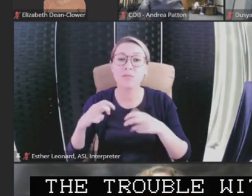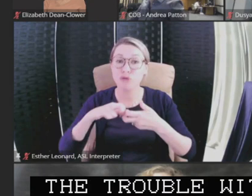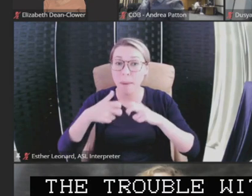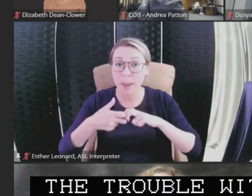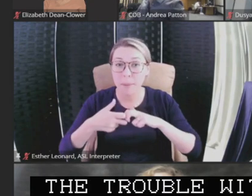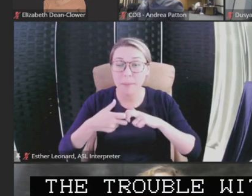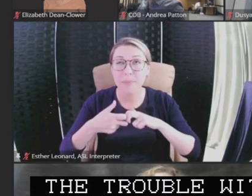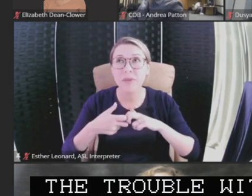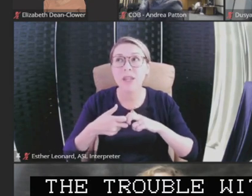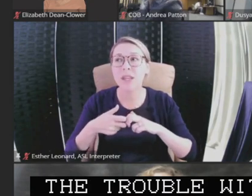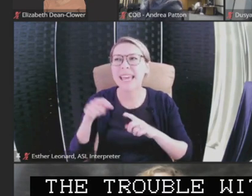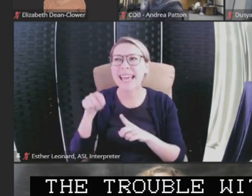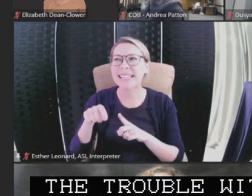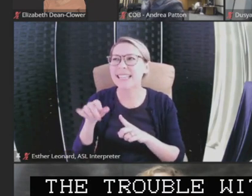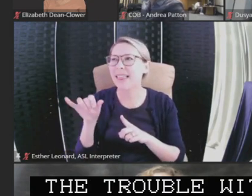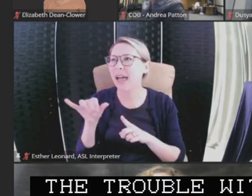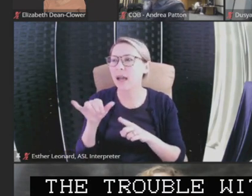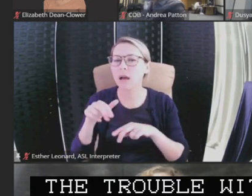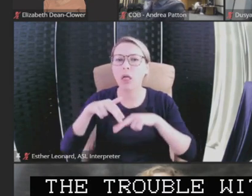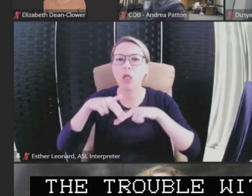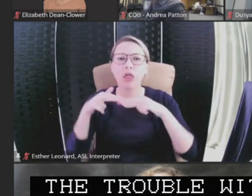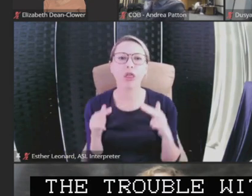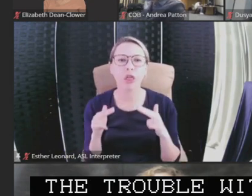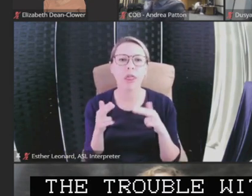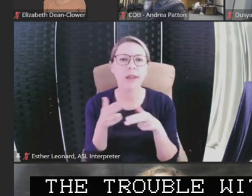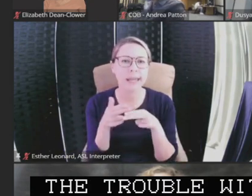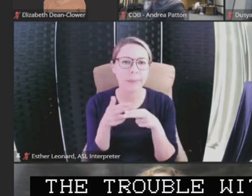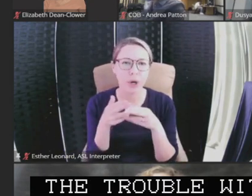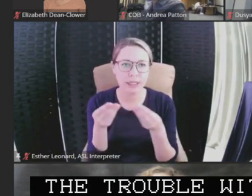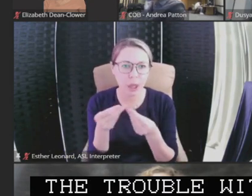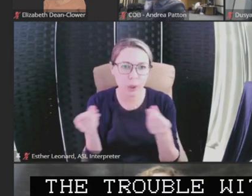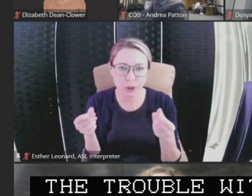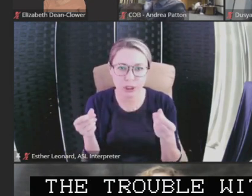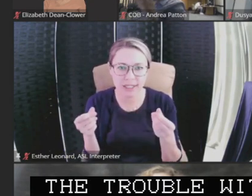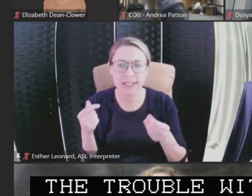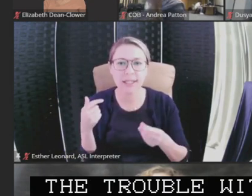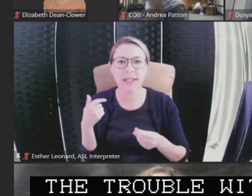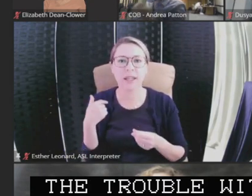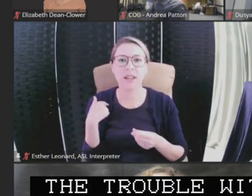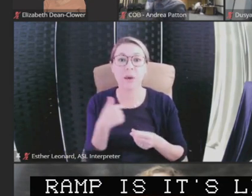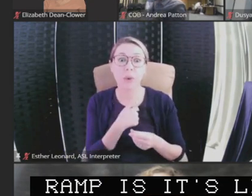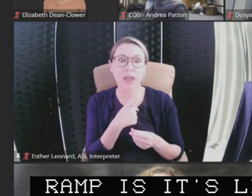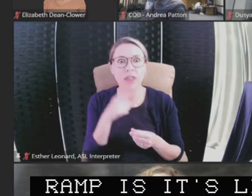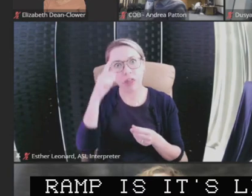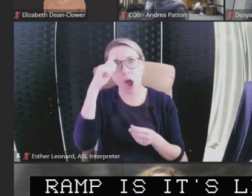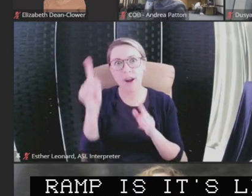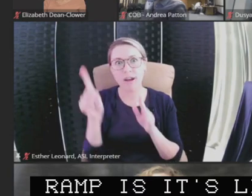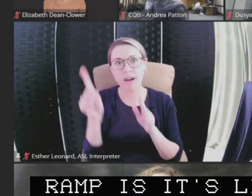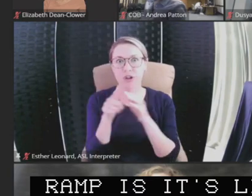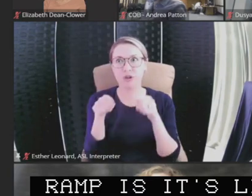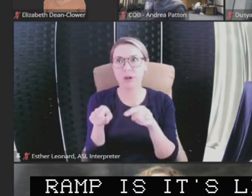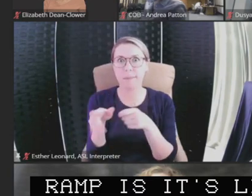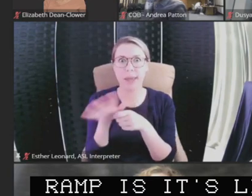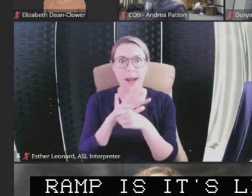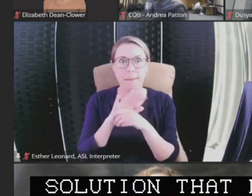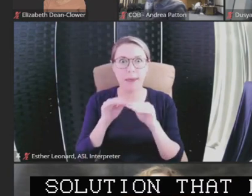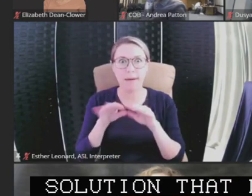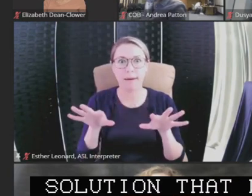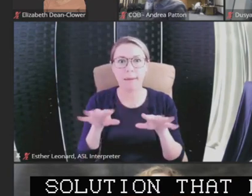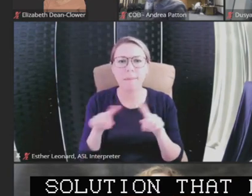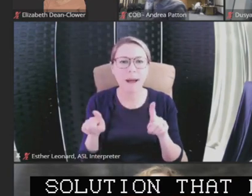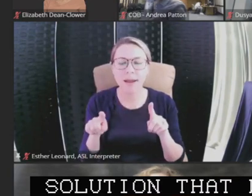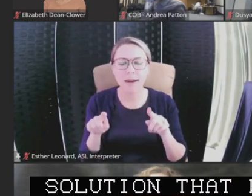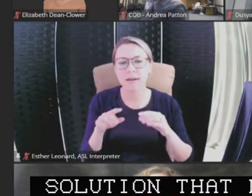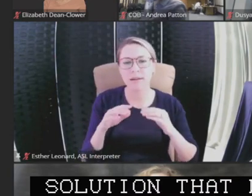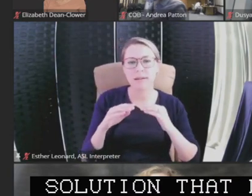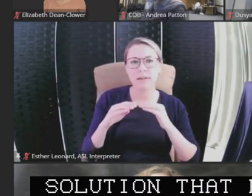it's like a temporary solution that we thought of for the pandemic, but the flush